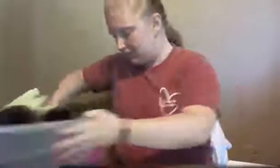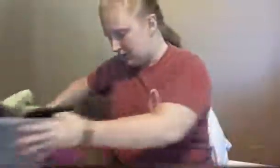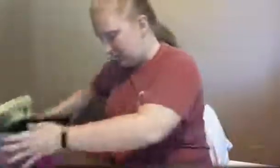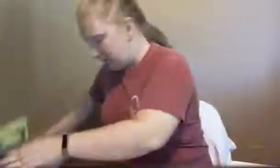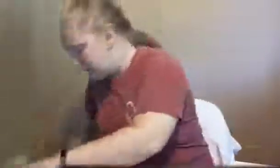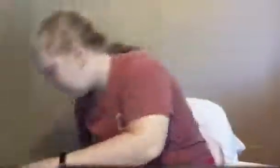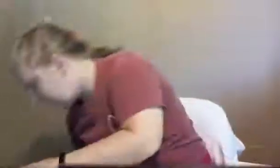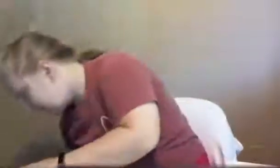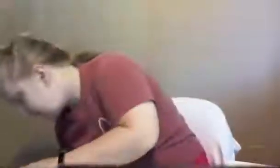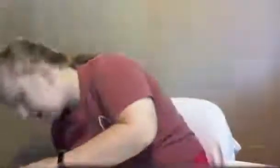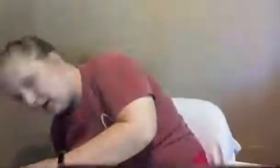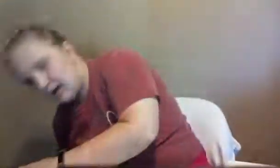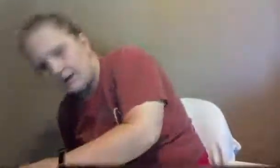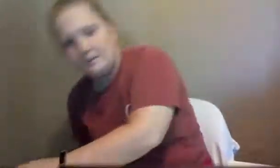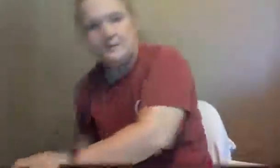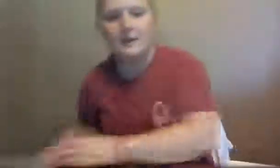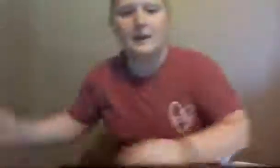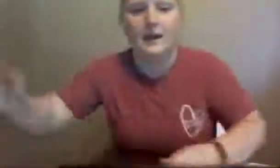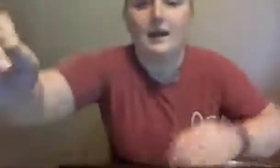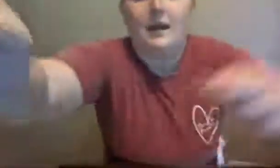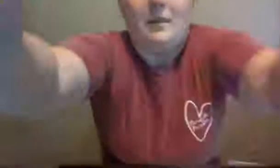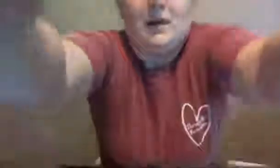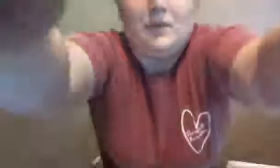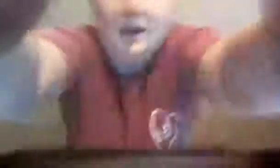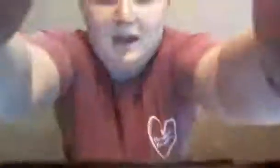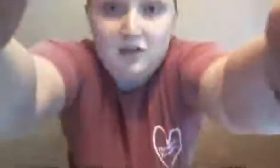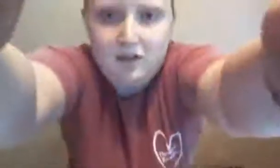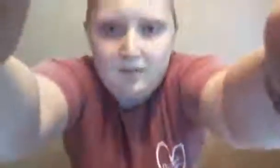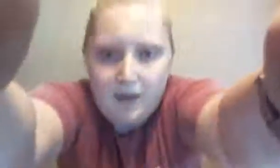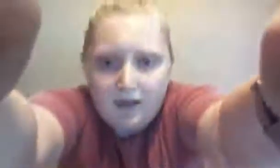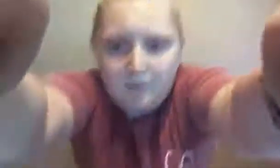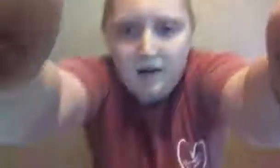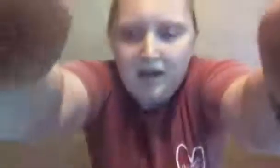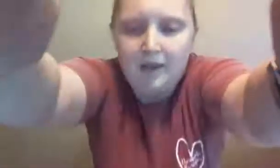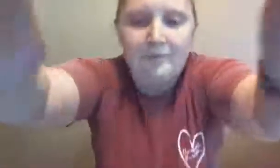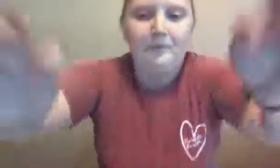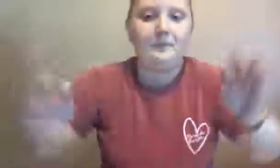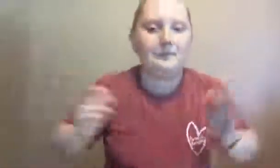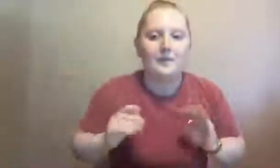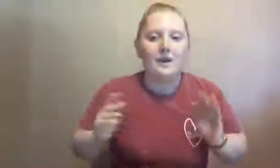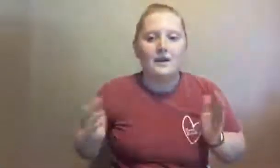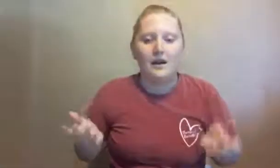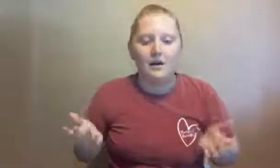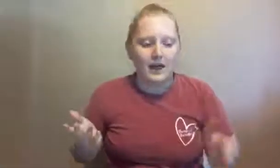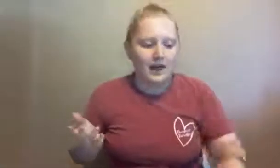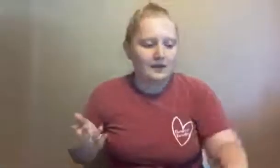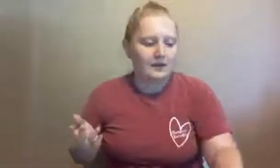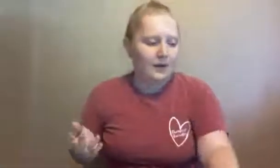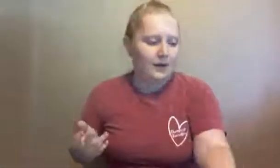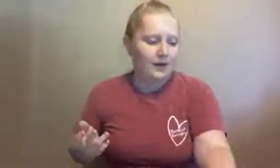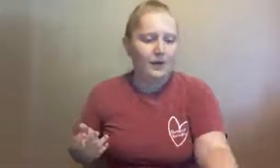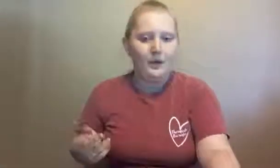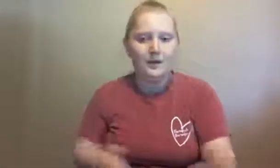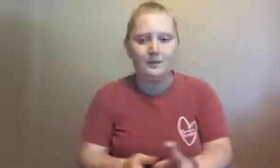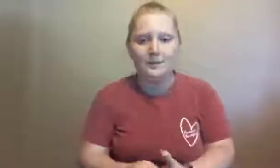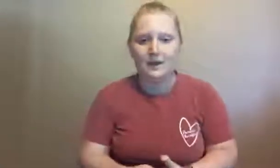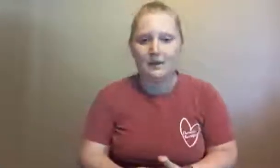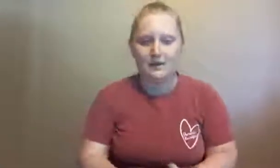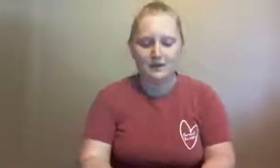Now I'm going to set this down here. I'm going to readjust the camera again. Okay, so that was